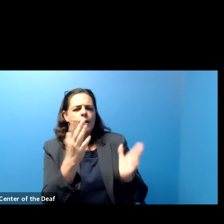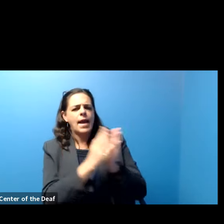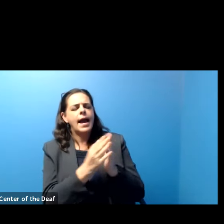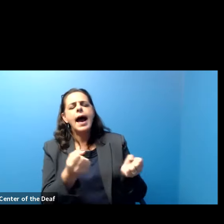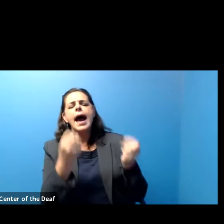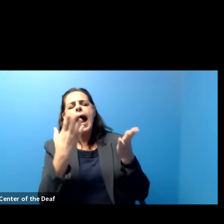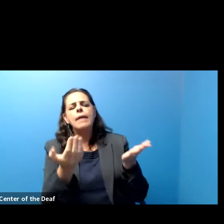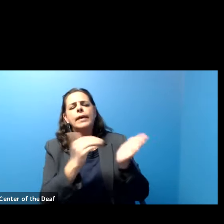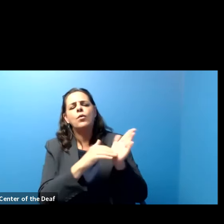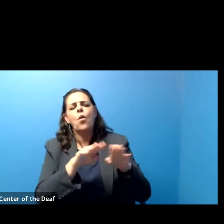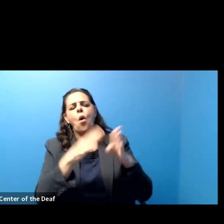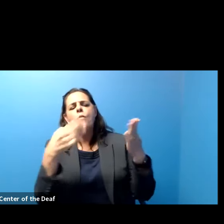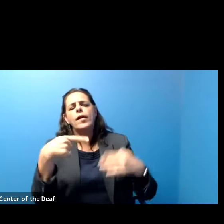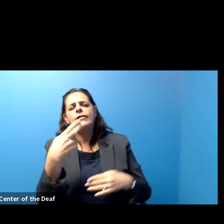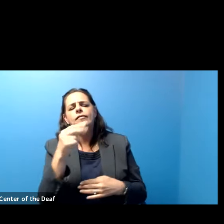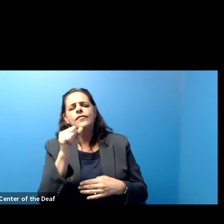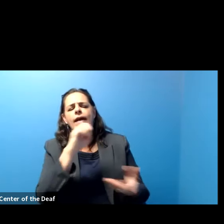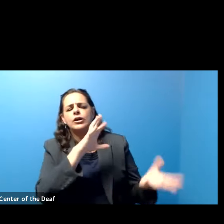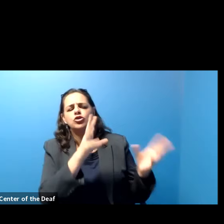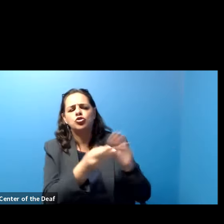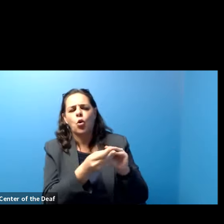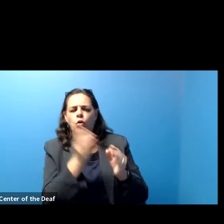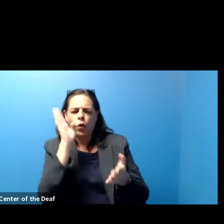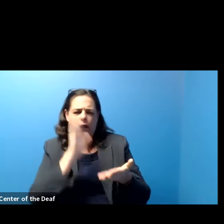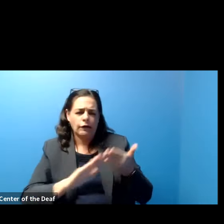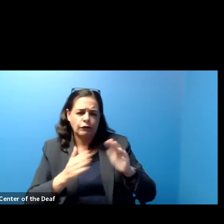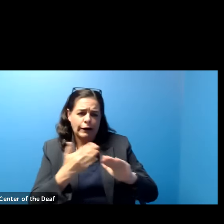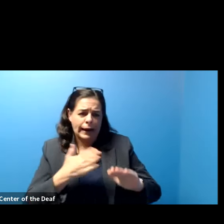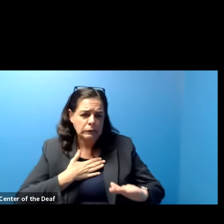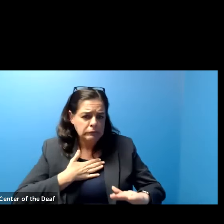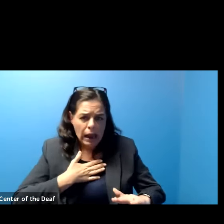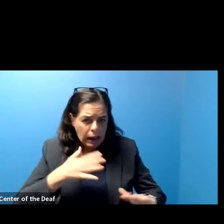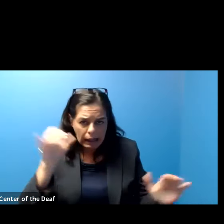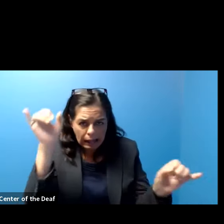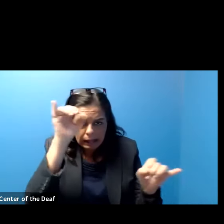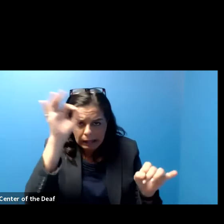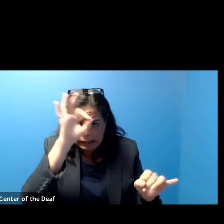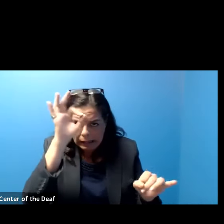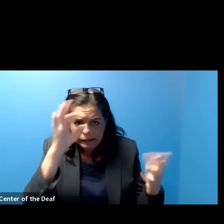many reopening phases there are total. Forgive my ignorance.